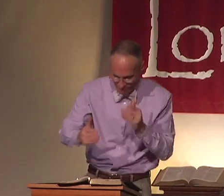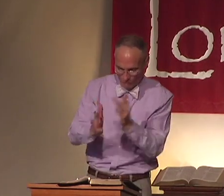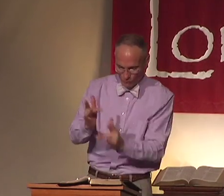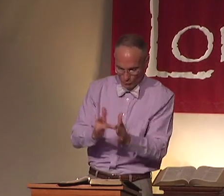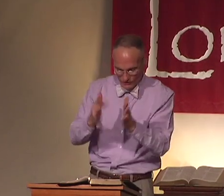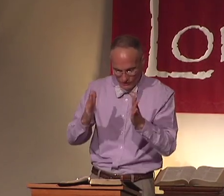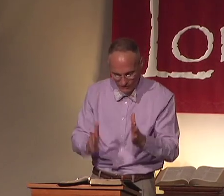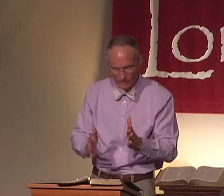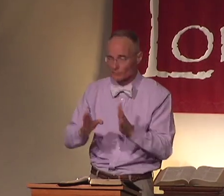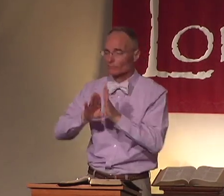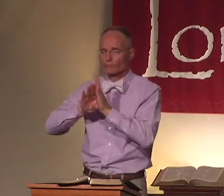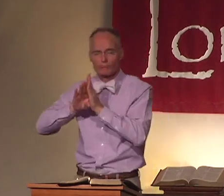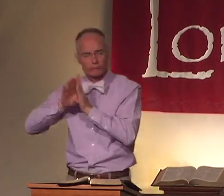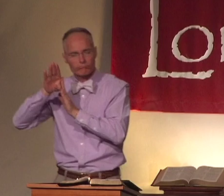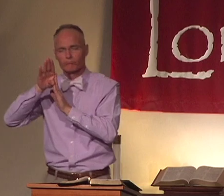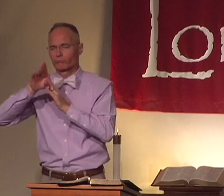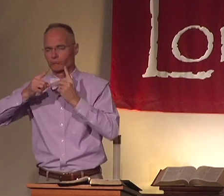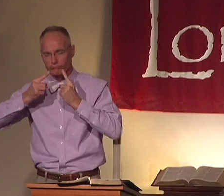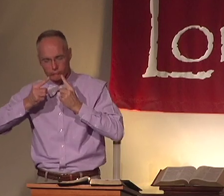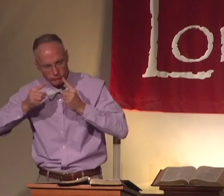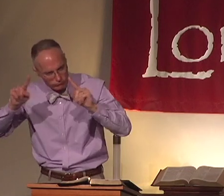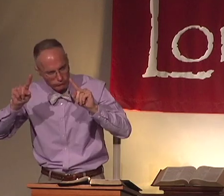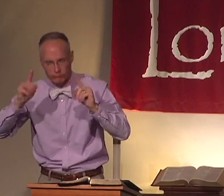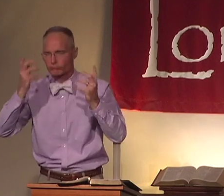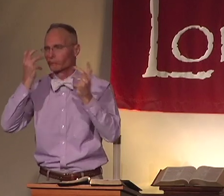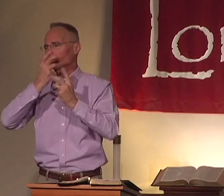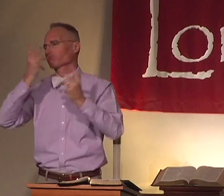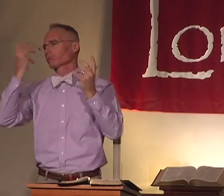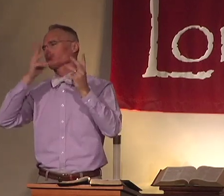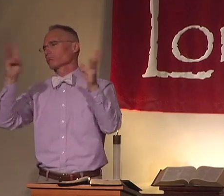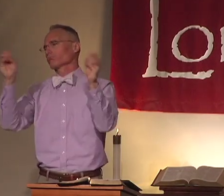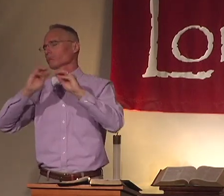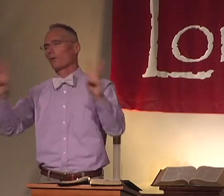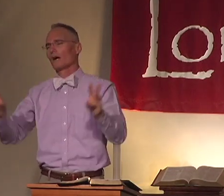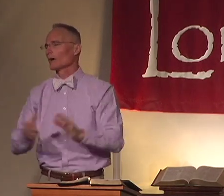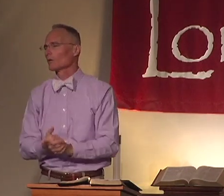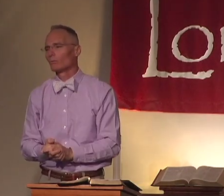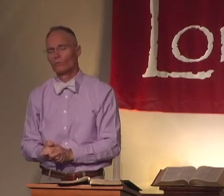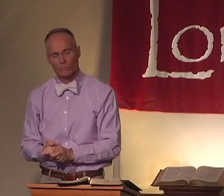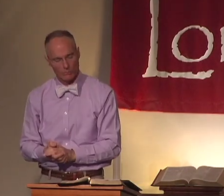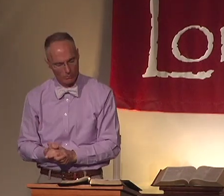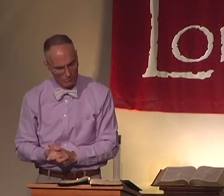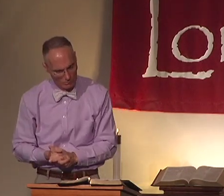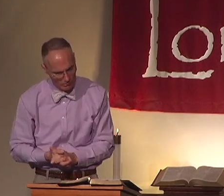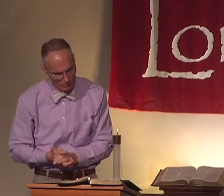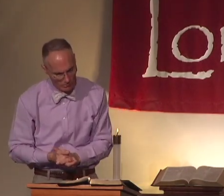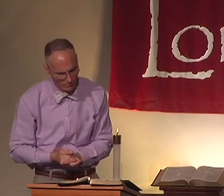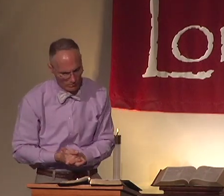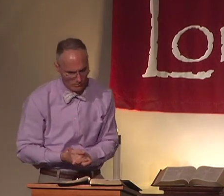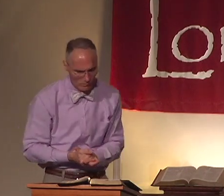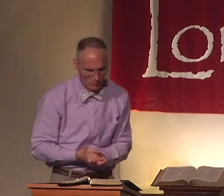And from there on out, Christians developed, achieved. It was amazing.